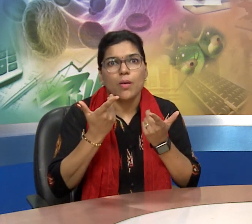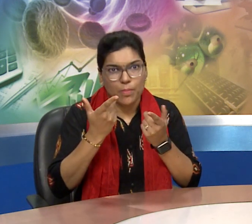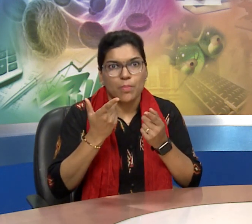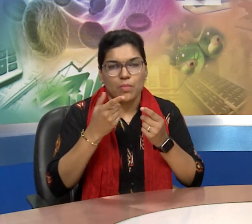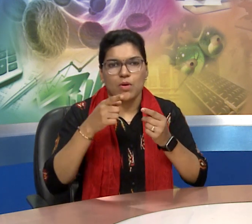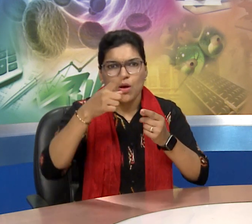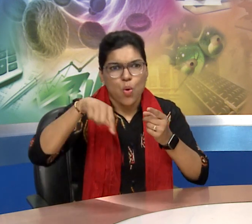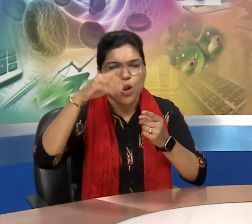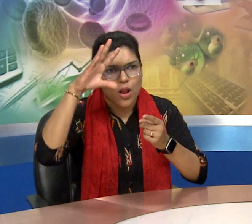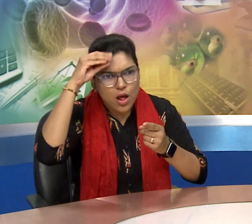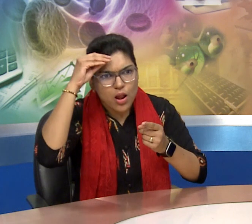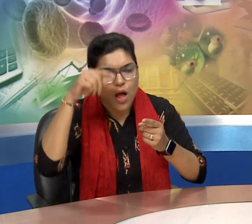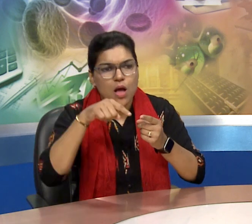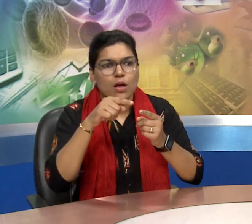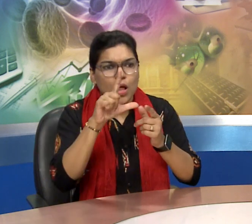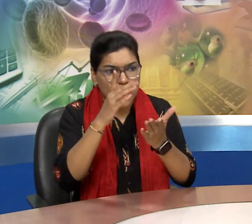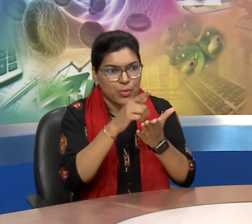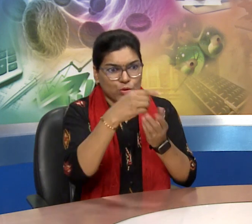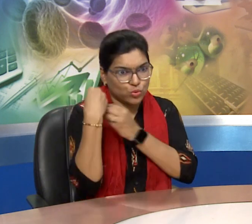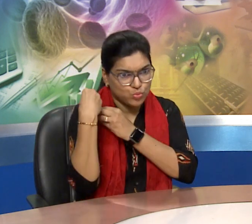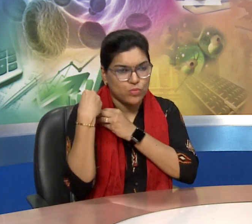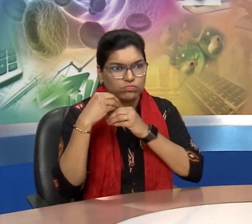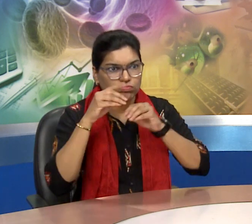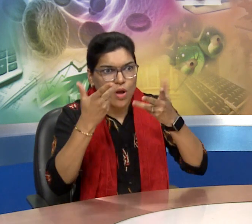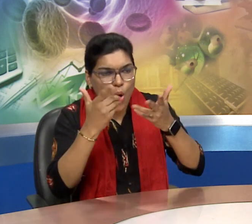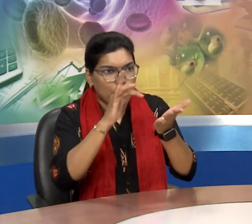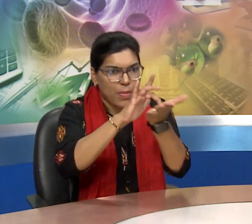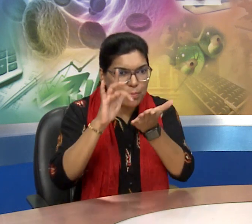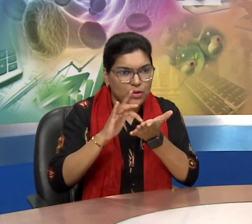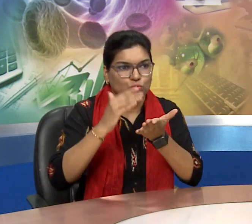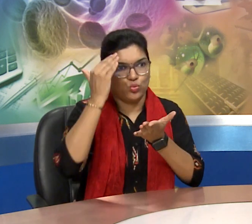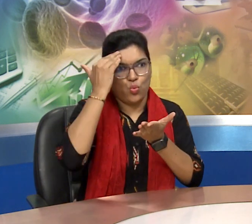libraries as repositories of knowledge.